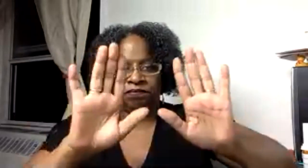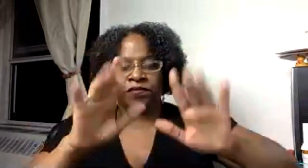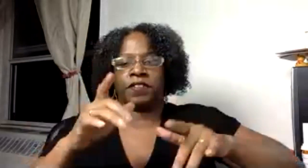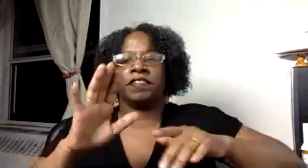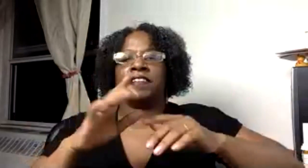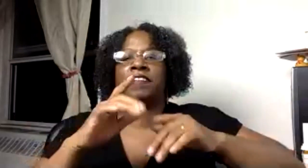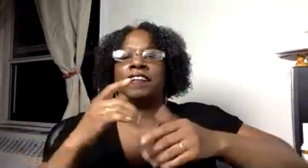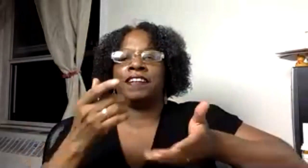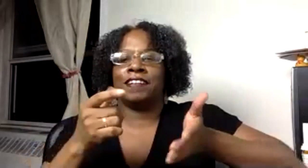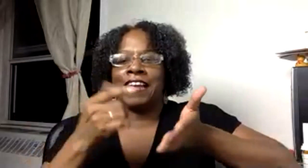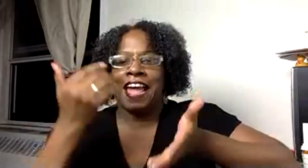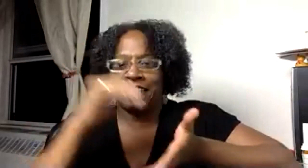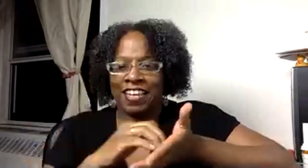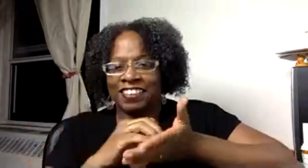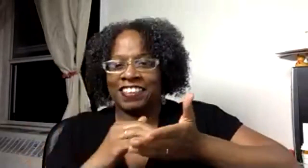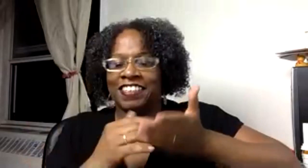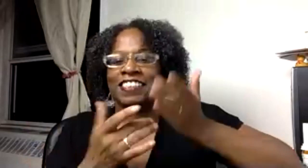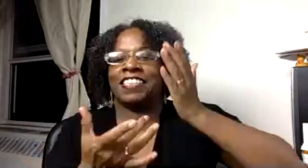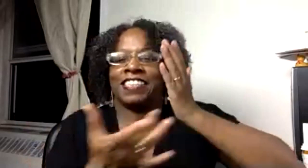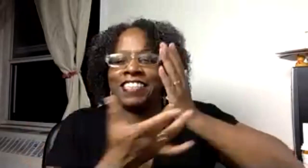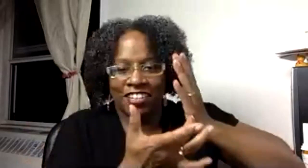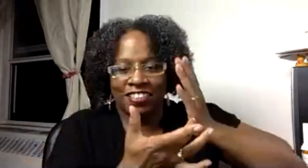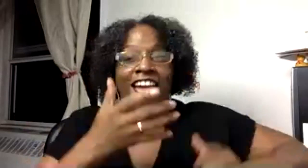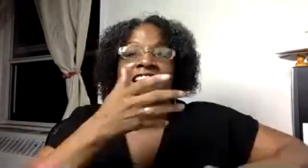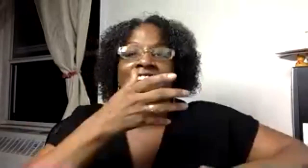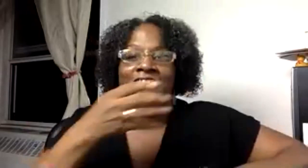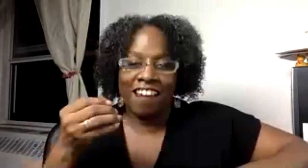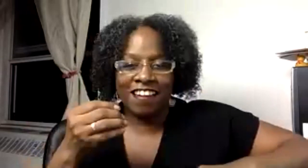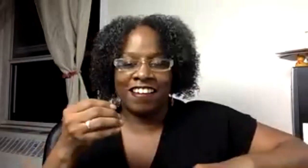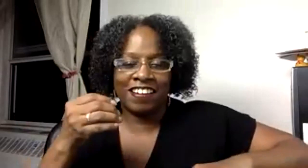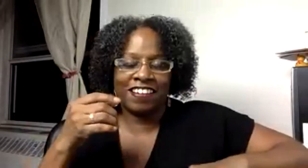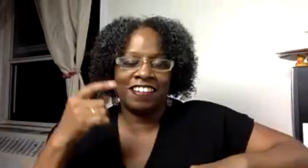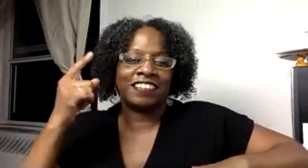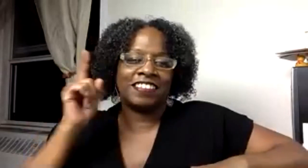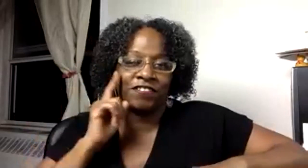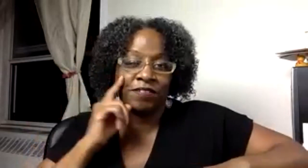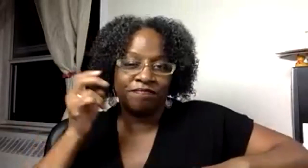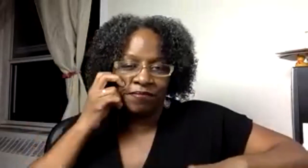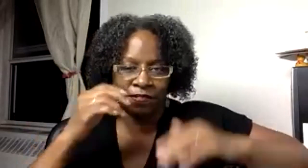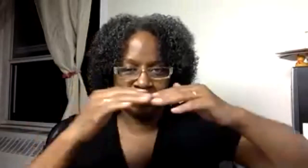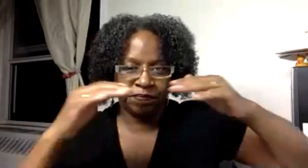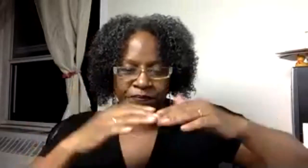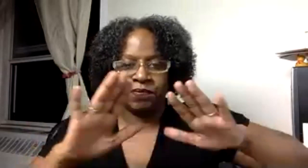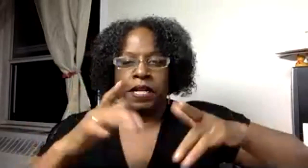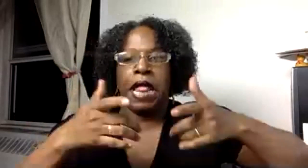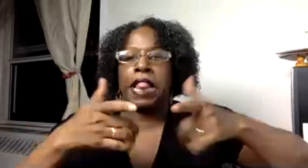to Marcelette. She's saying, okay, technical difficulties again.